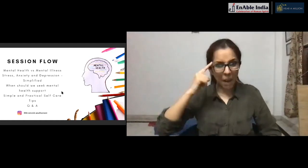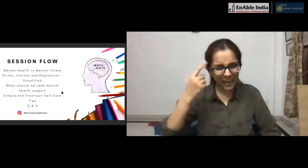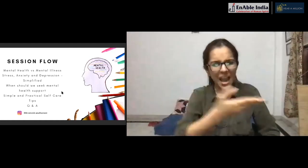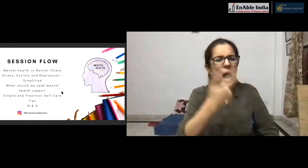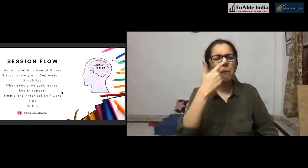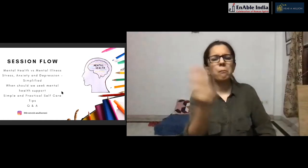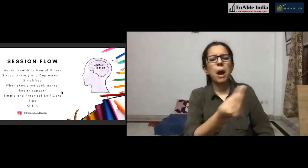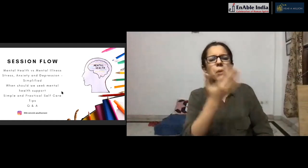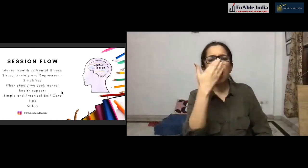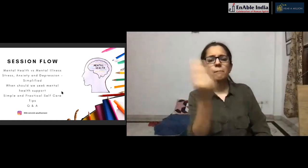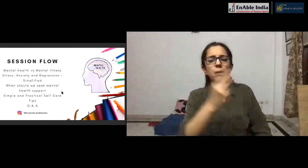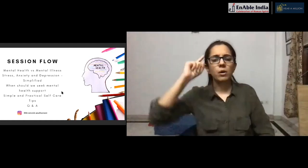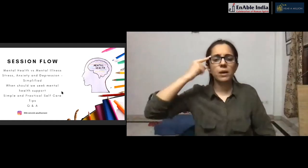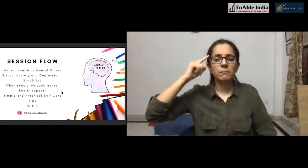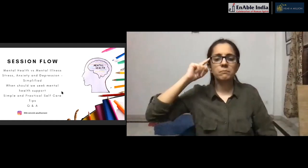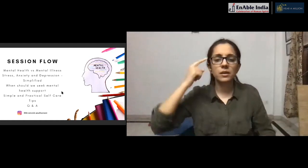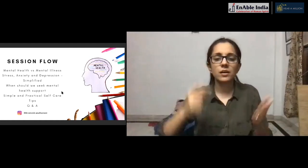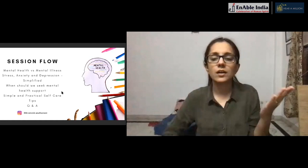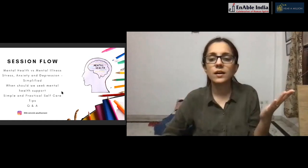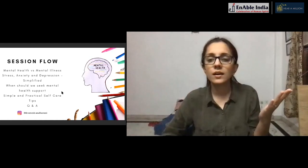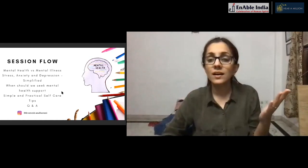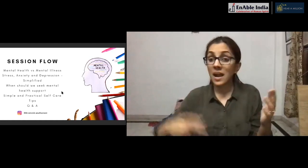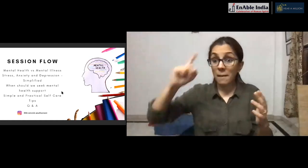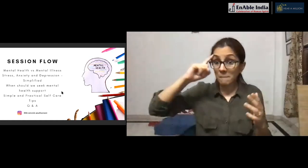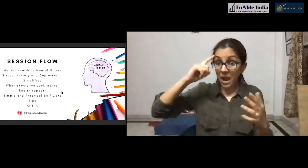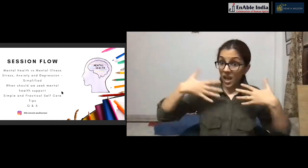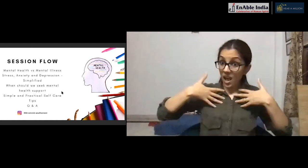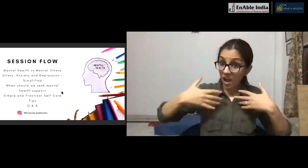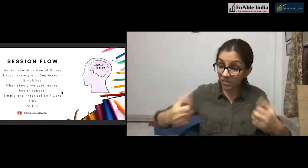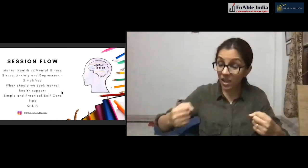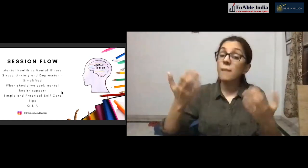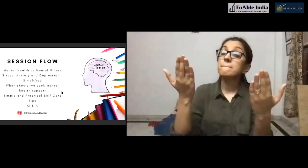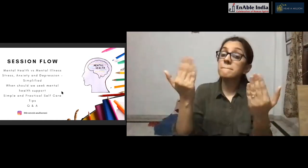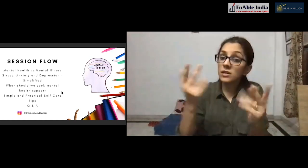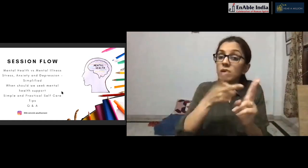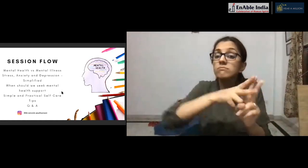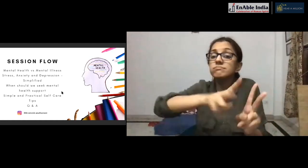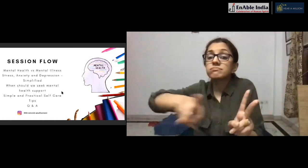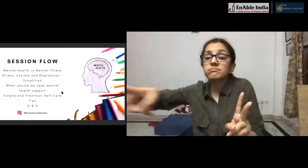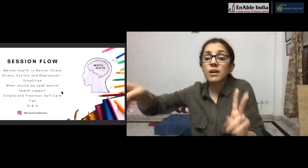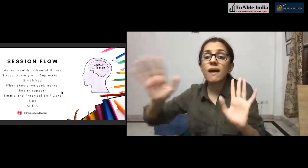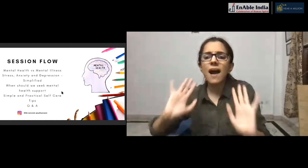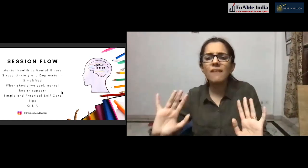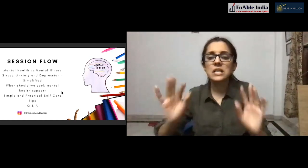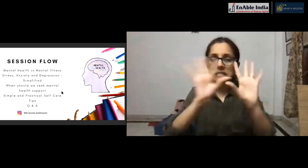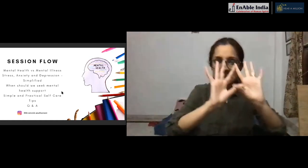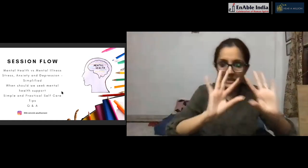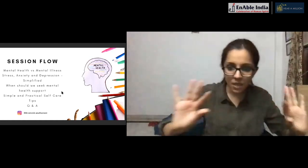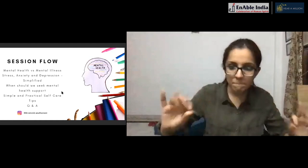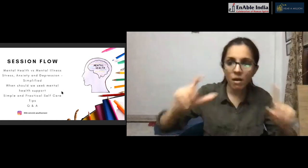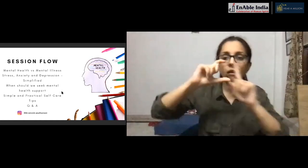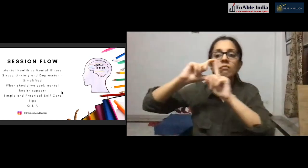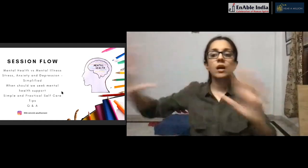way. Even in mental health, there is a spectrum. You can have common cold equivalent of mental condition, and you can